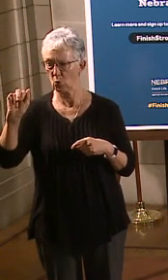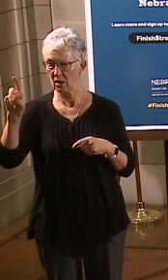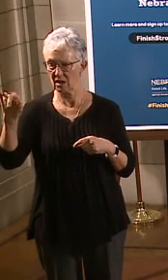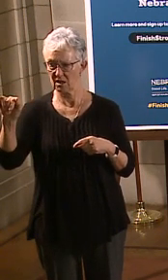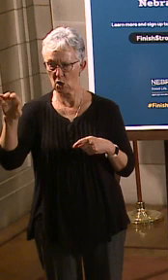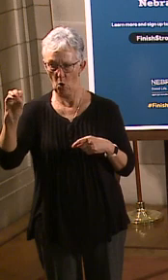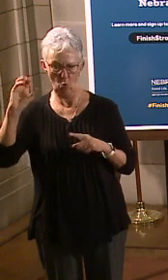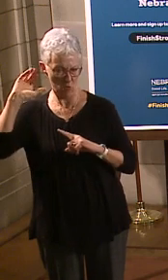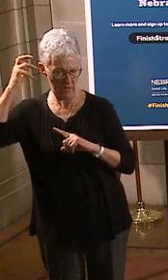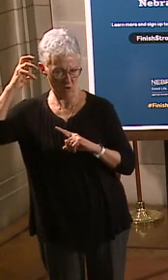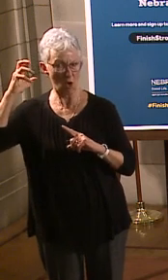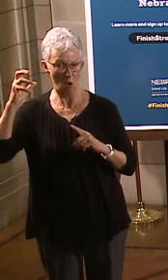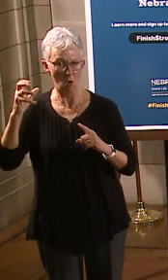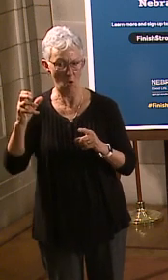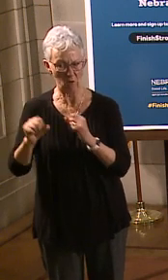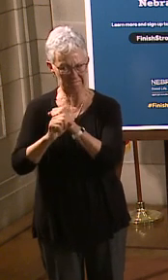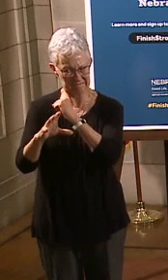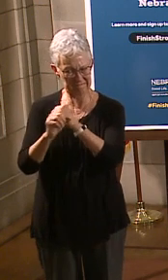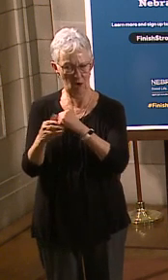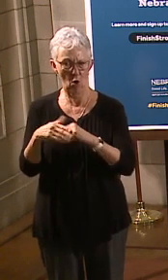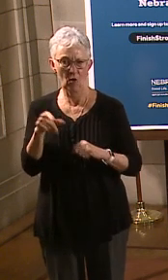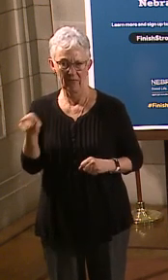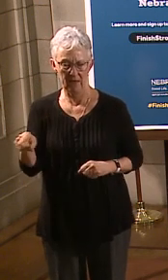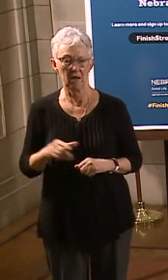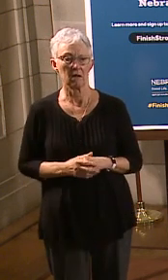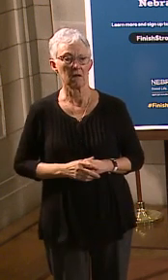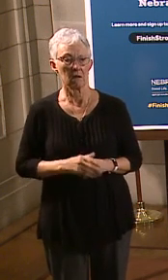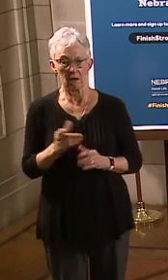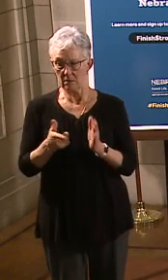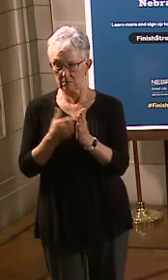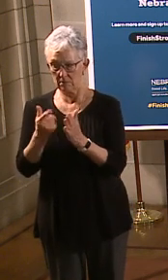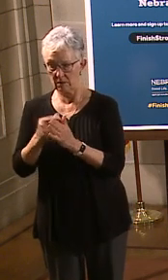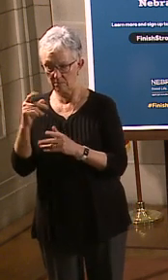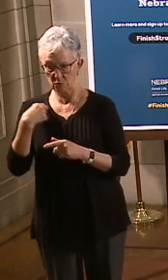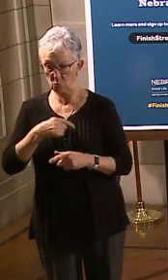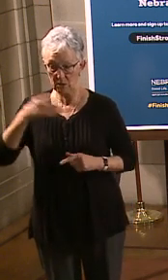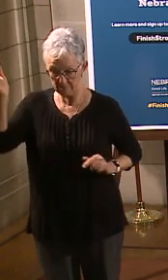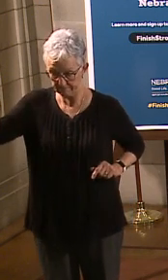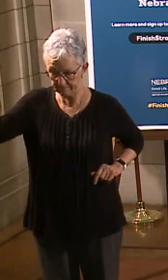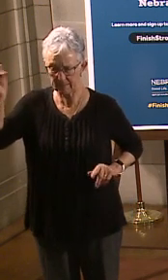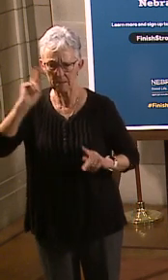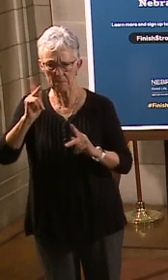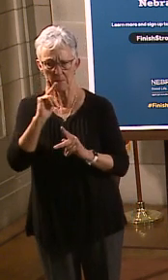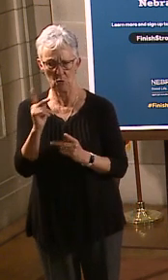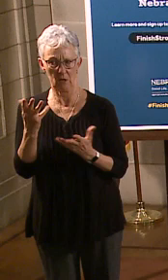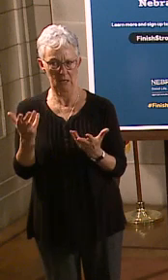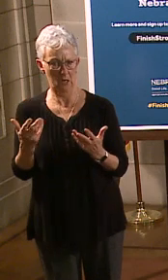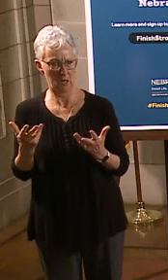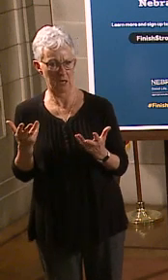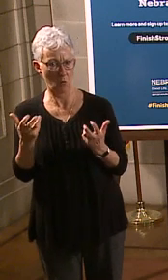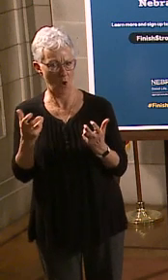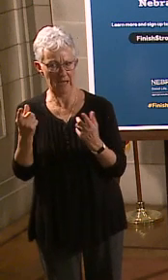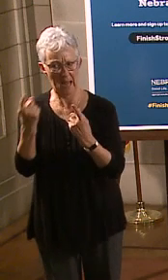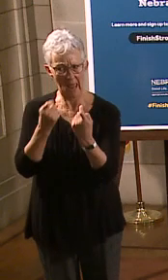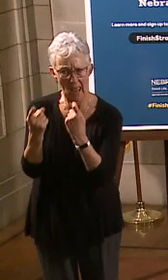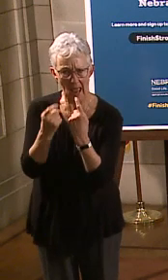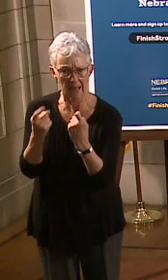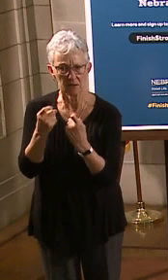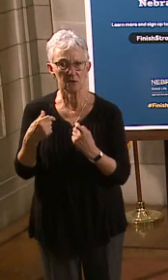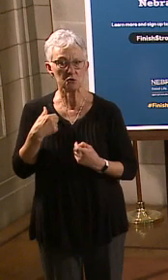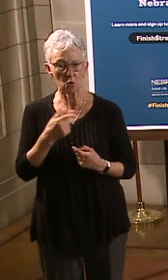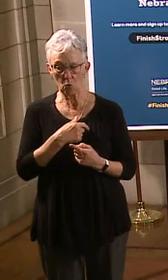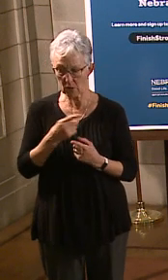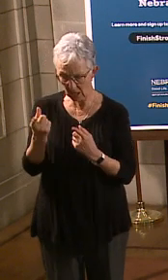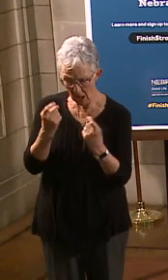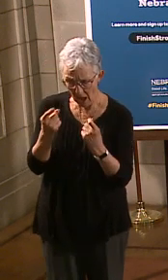we've been able to answer questions for our viewers. And that's been very important because a lot of individuals may be hesitant, and this has been able to kind of dispel